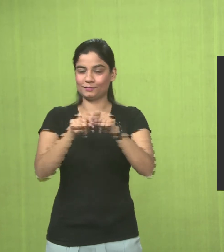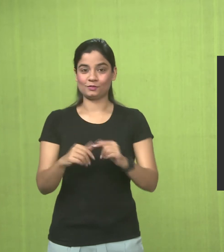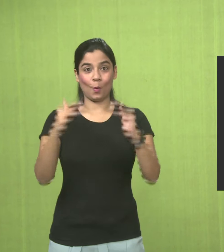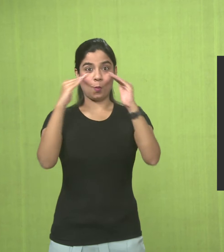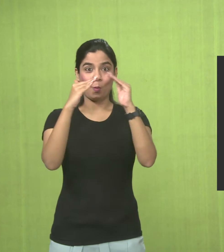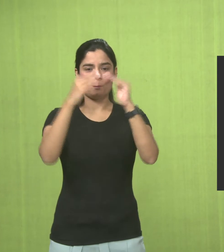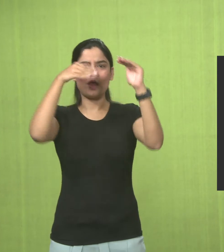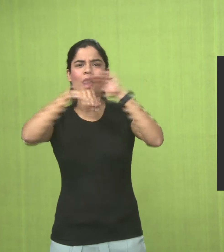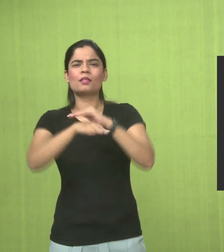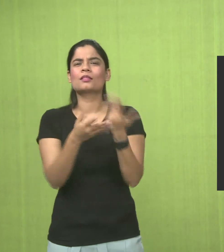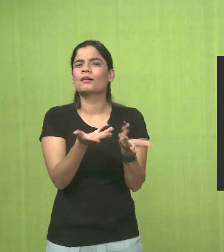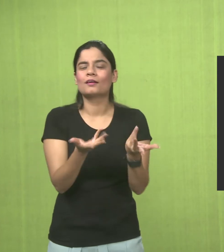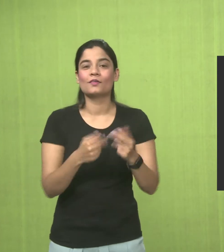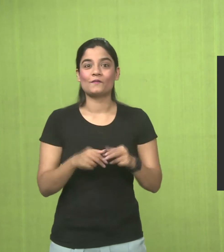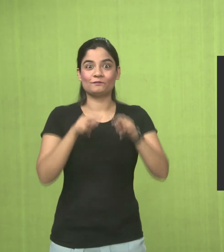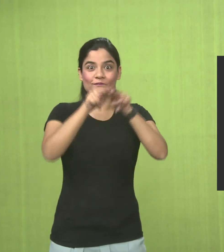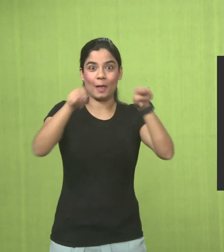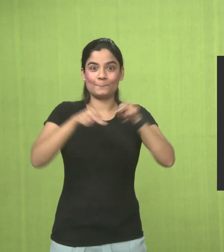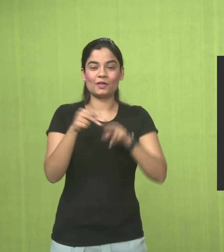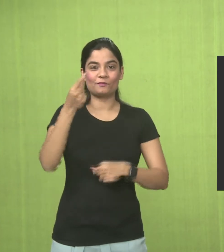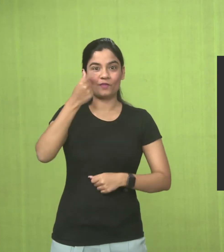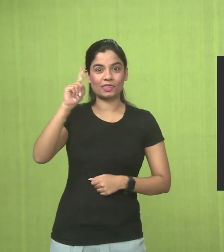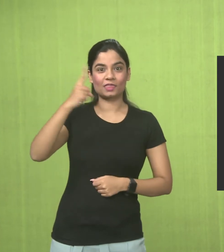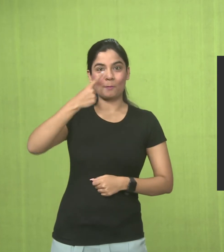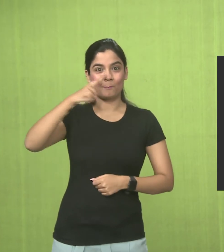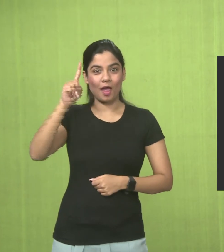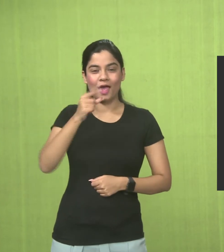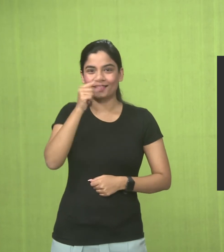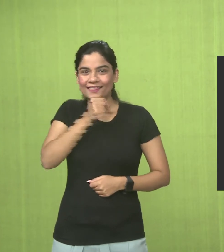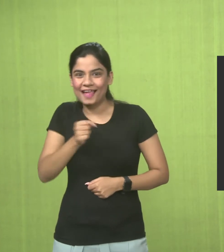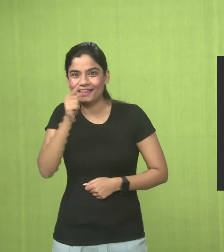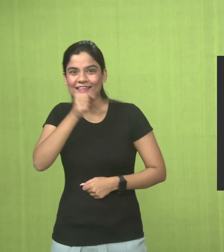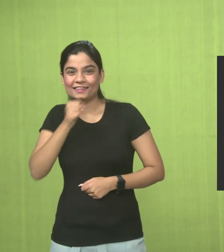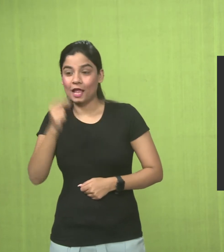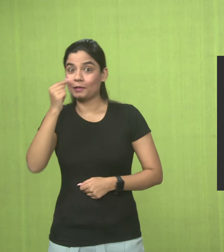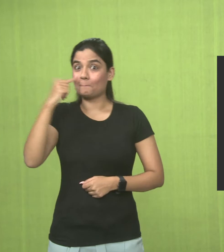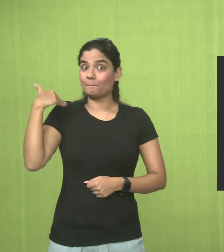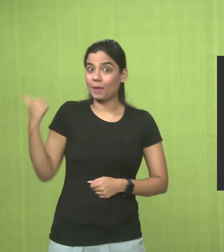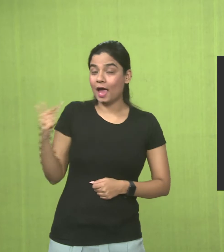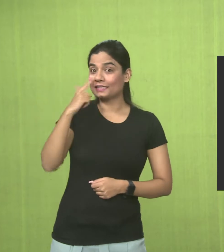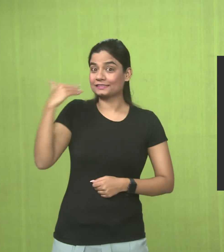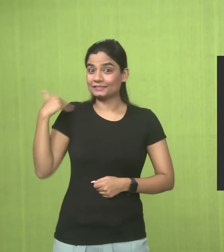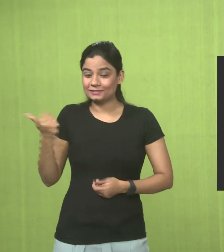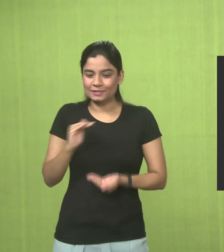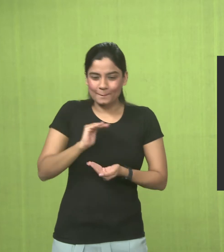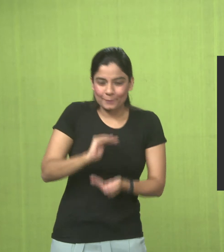Let me explain that. In a home, we all have families. We have parents,